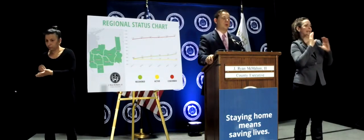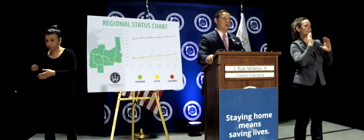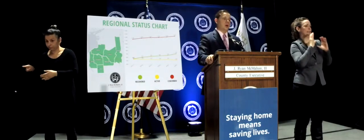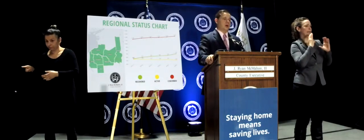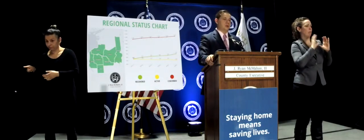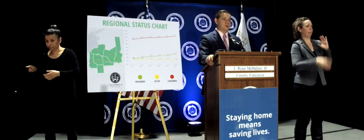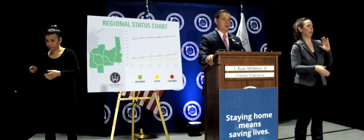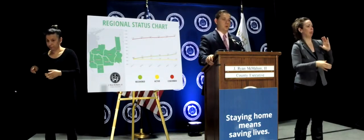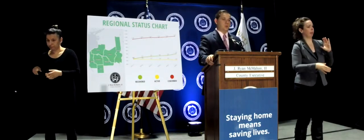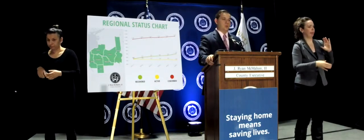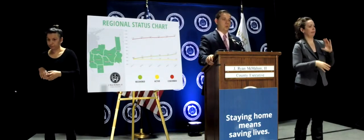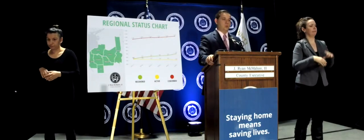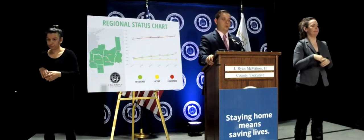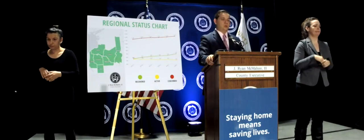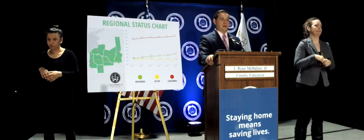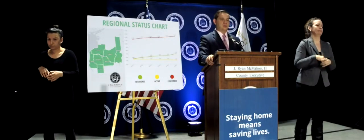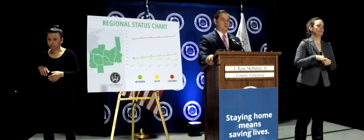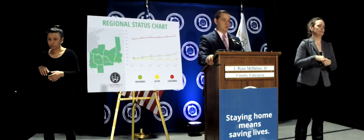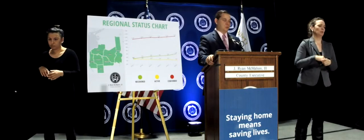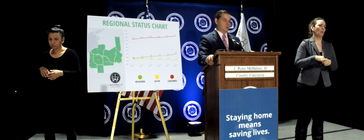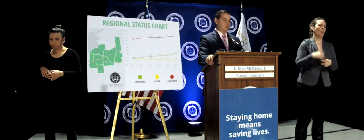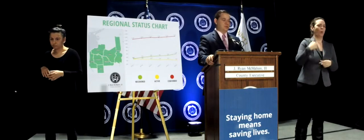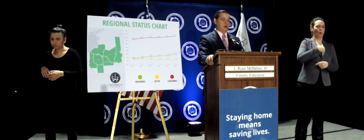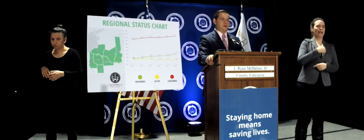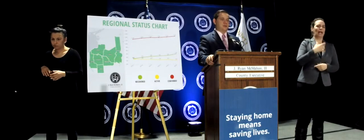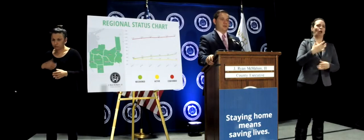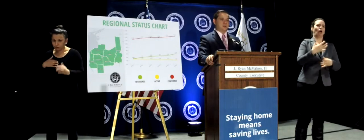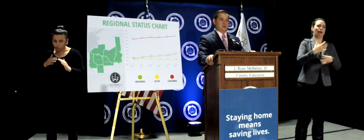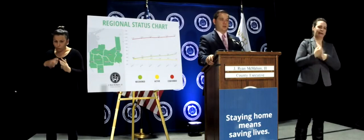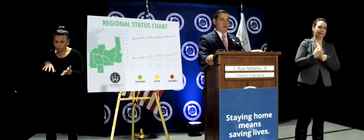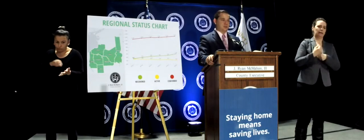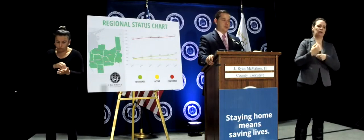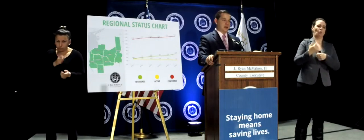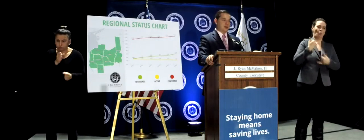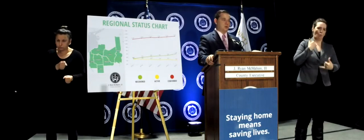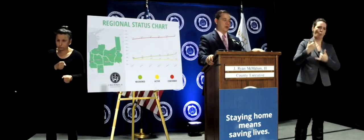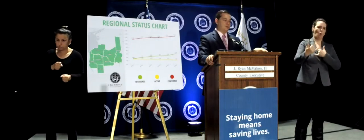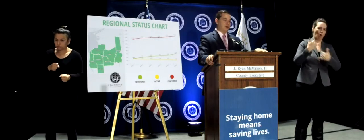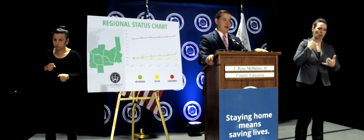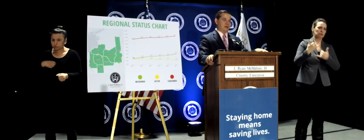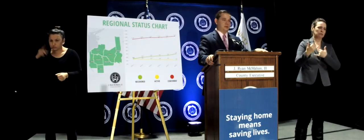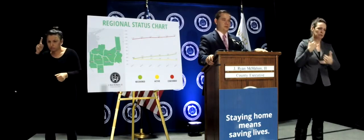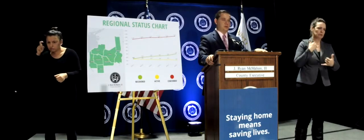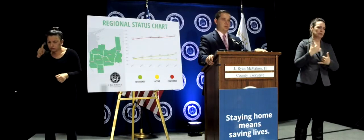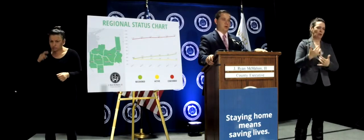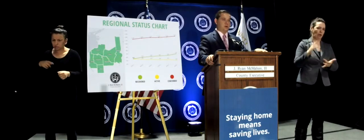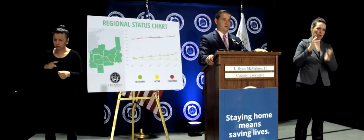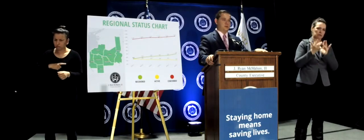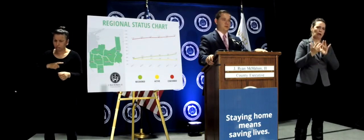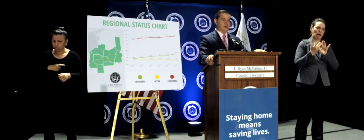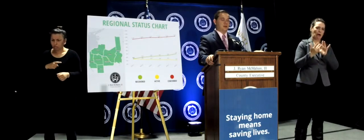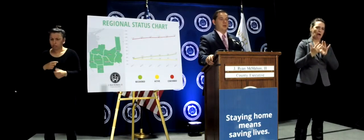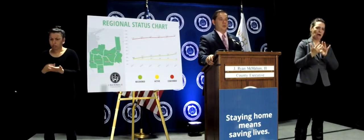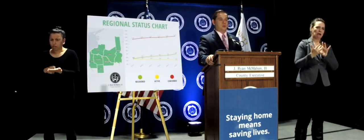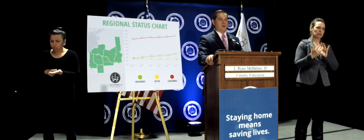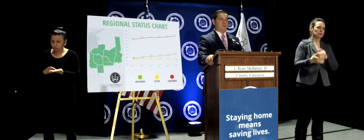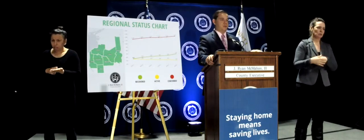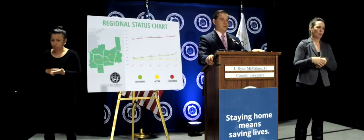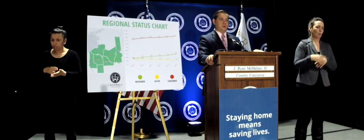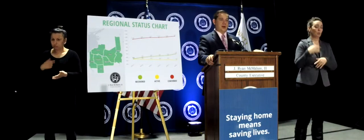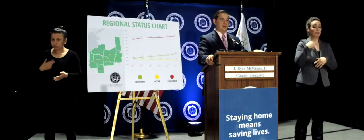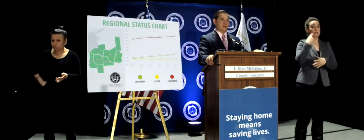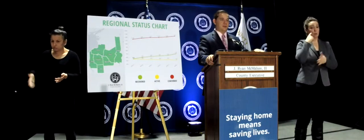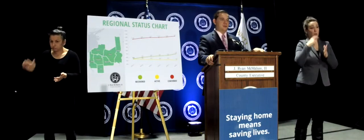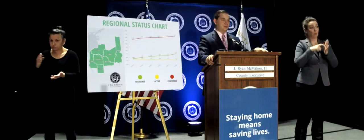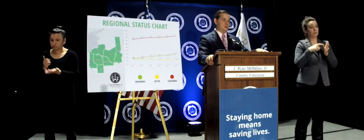too. So we started seeing certain trends in the data. We got very active with our partners in the state. We have offered